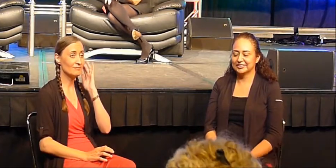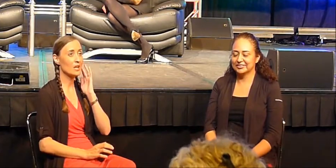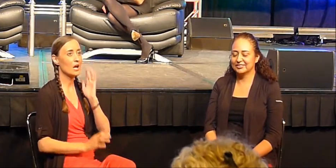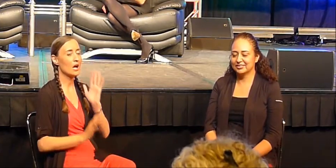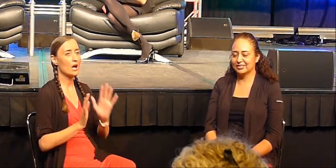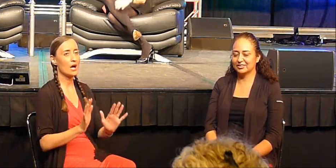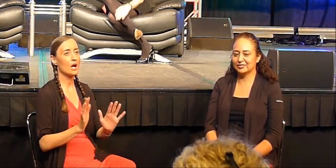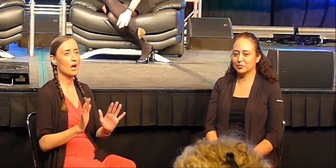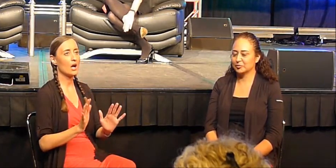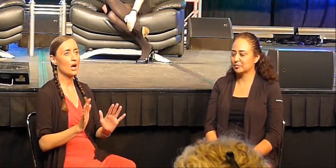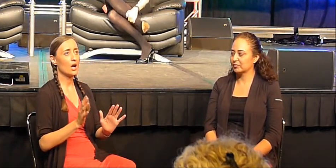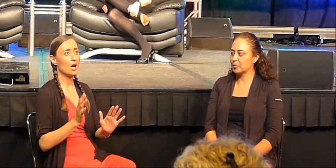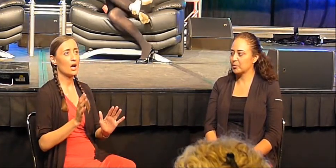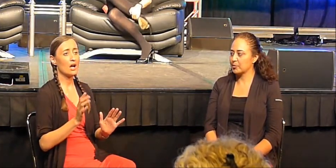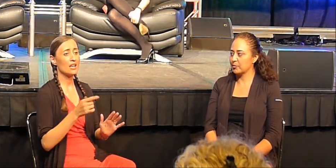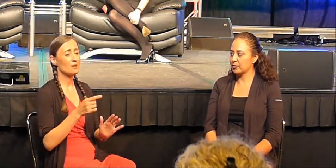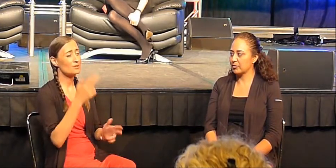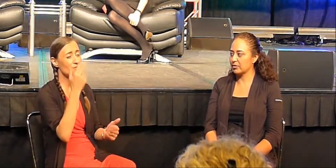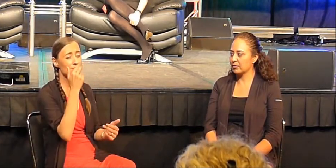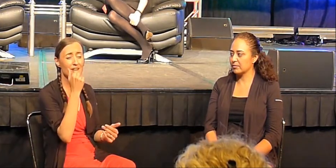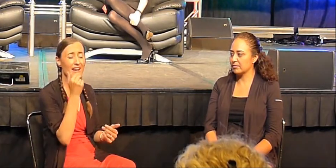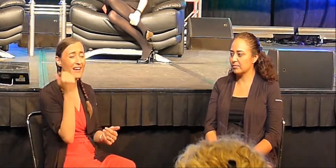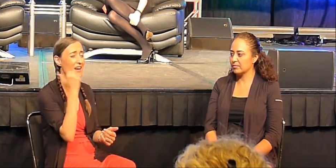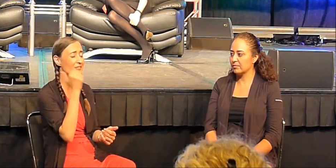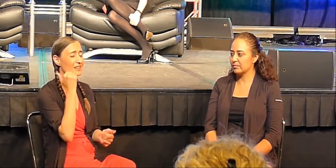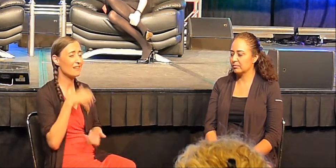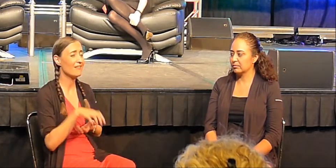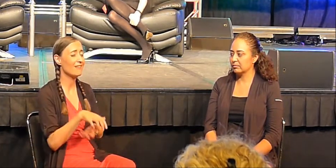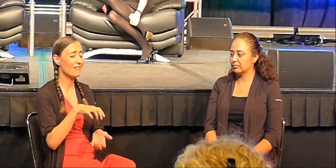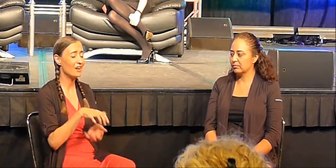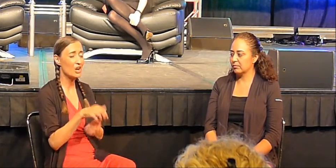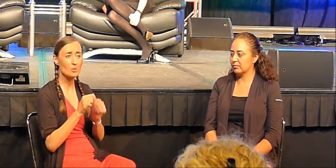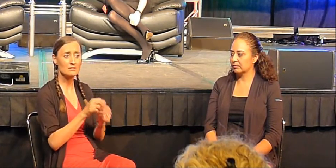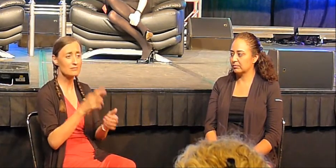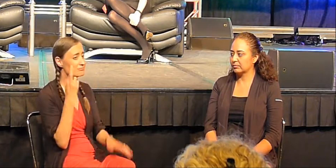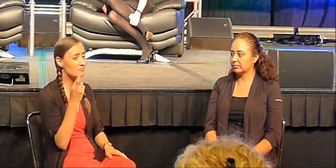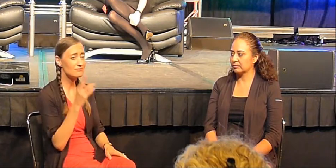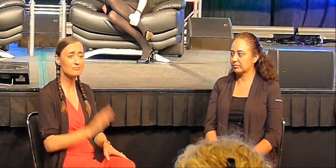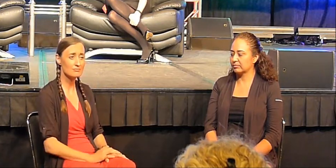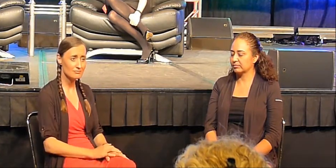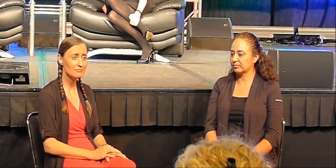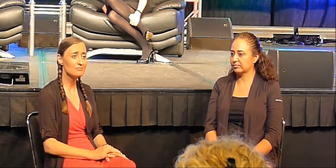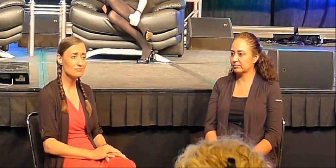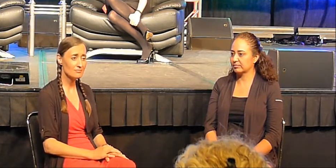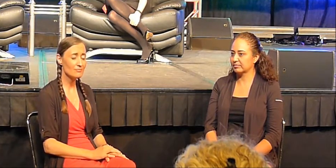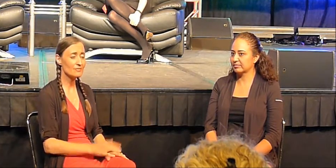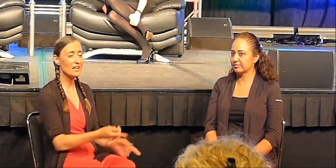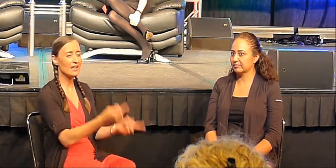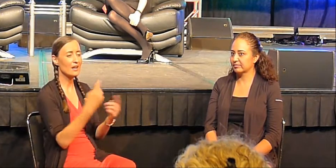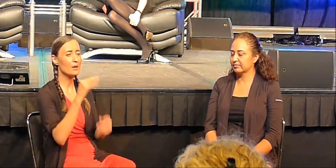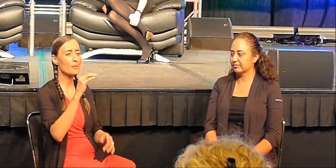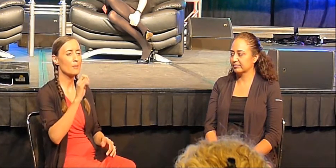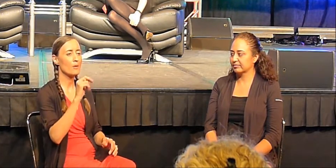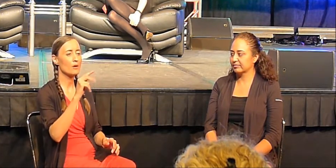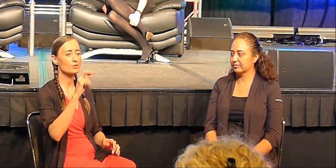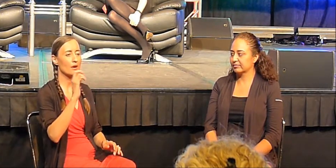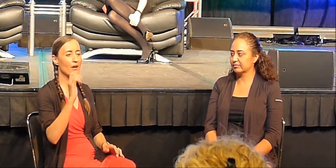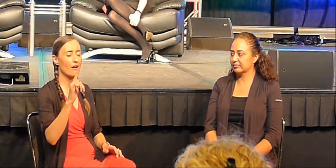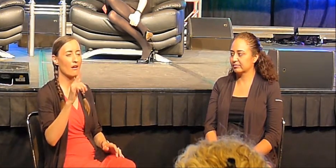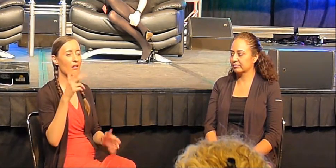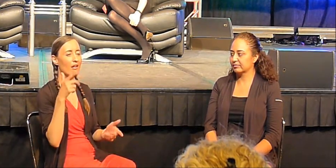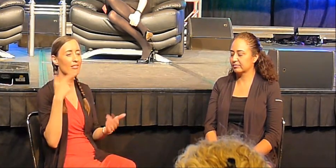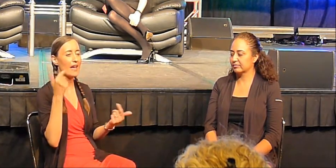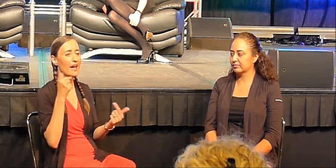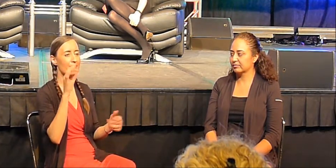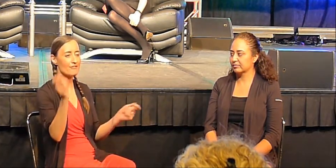kept us in stitches every day. And I'm still very close with him. He came to do the Montreal Laugh Fest